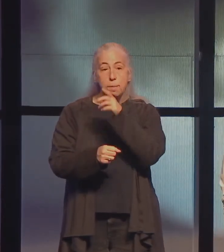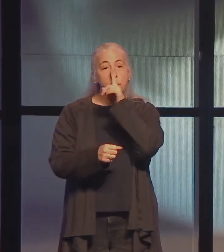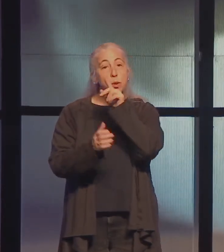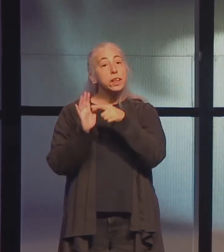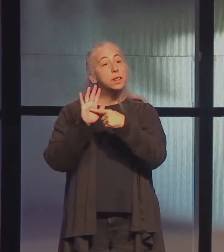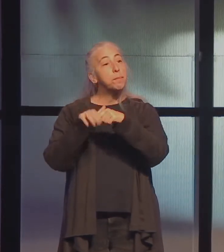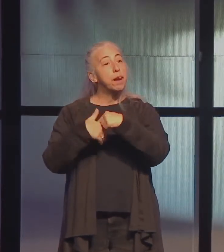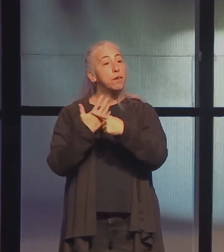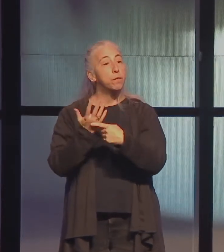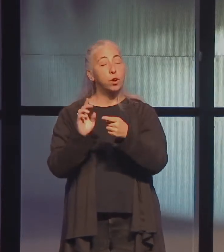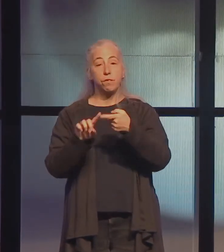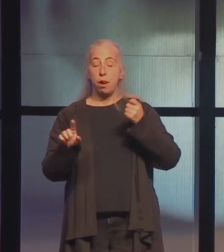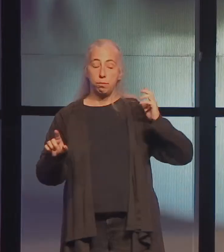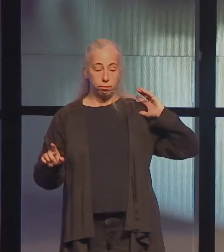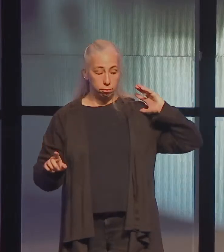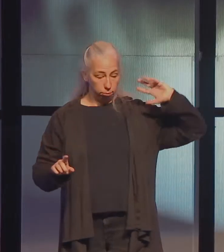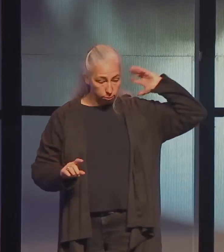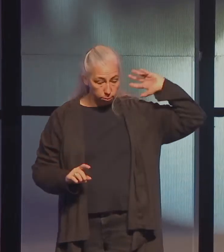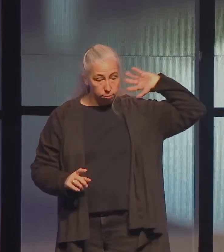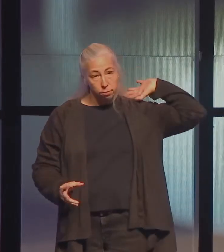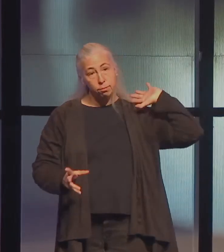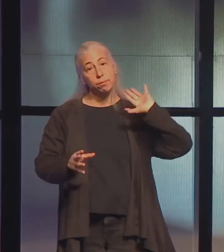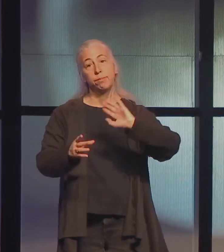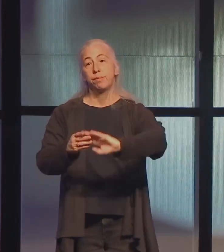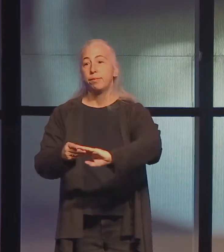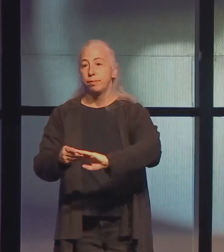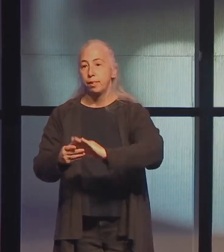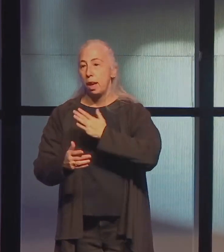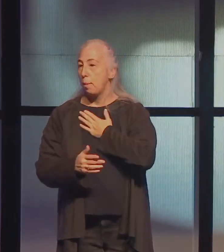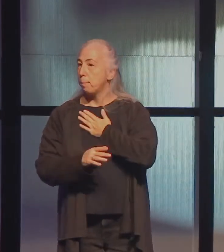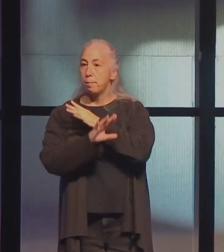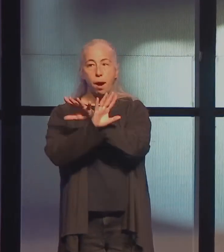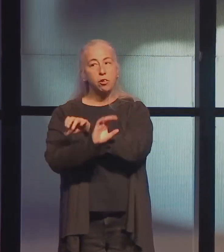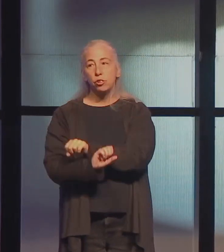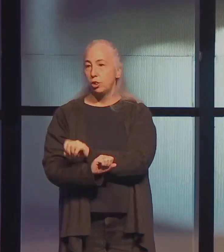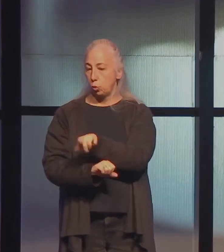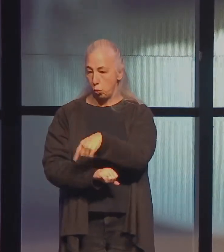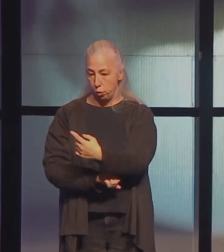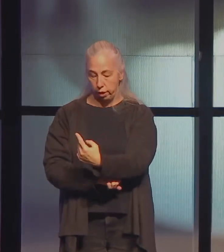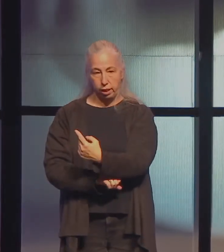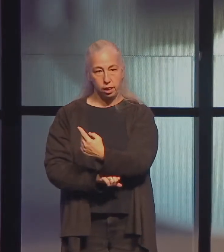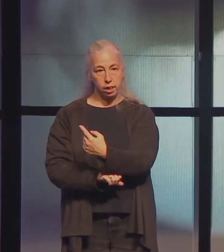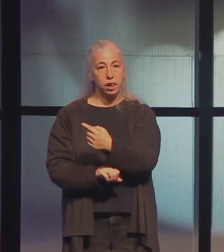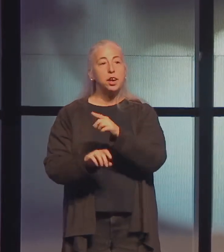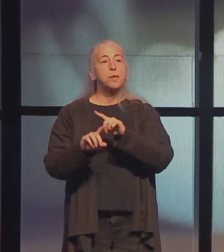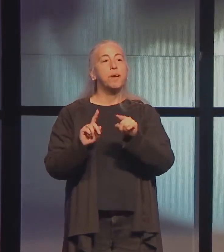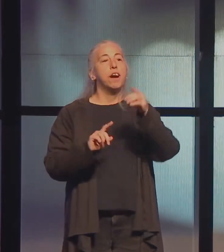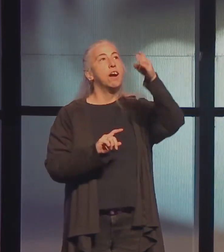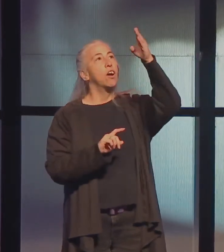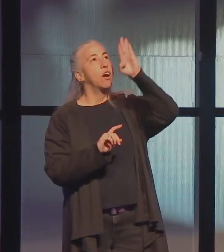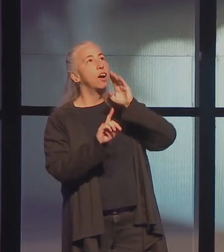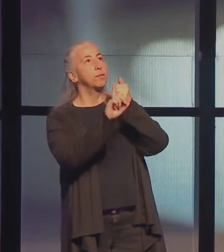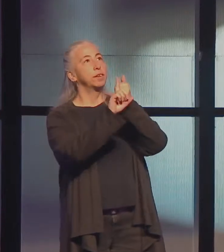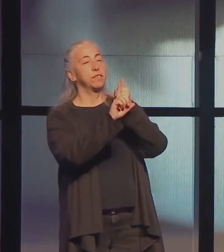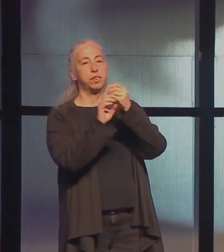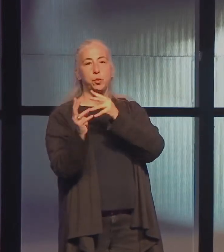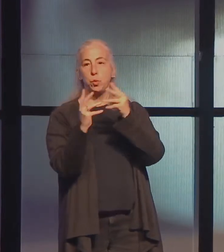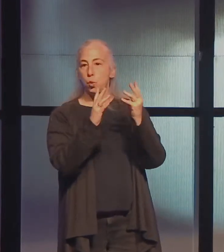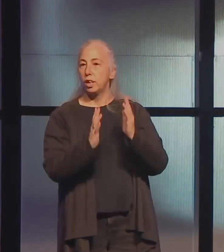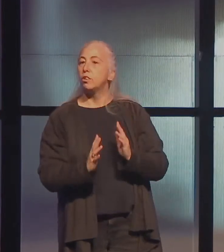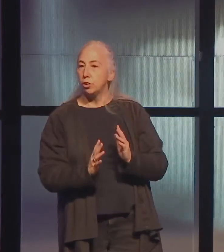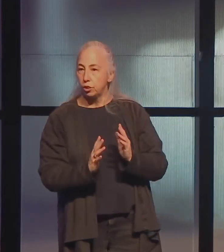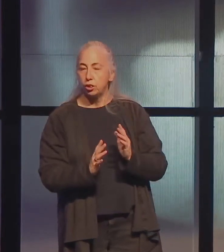comes out of antiquity, and it's not just our tradition, it's not just in the ancient Near East, is the idea of God as warrior. So it was